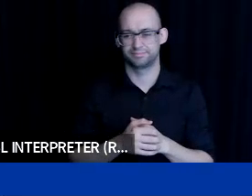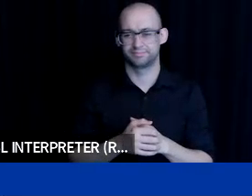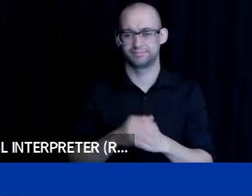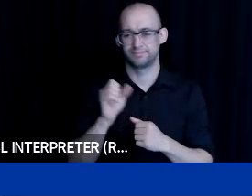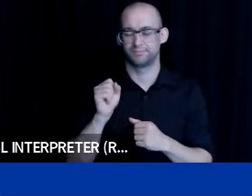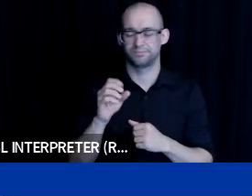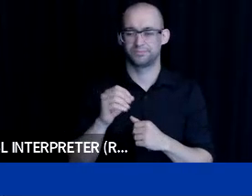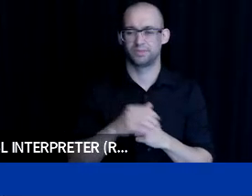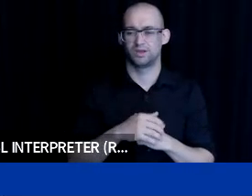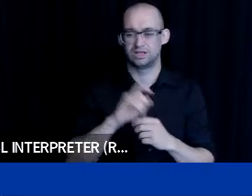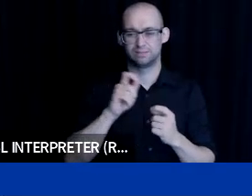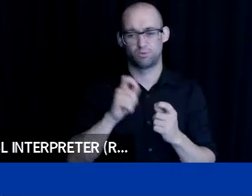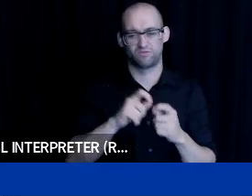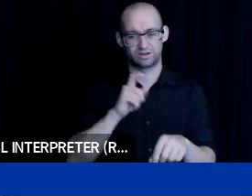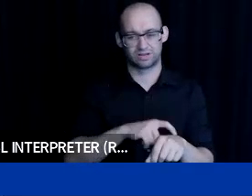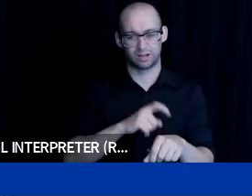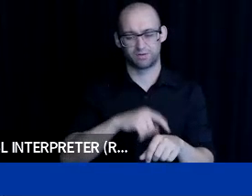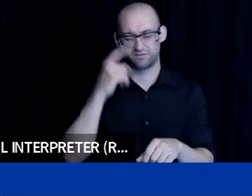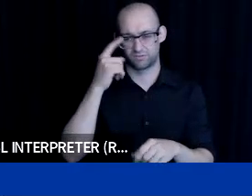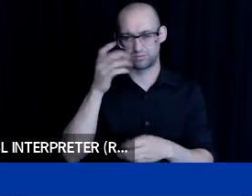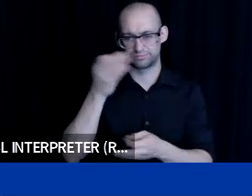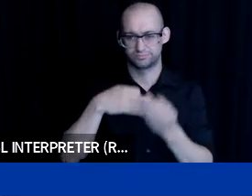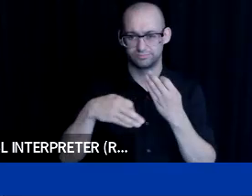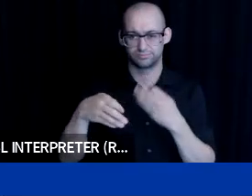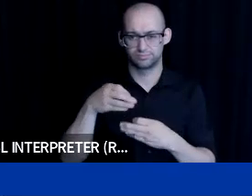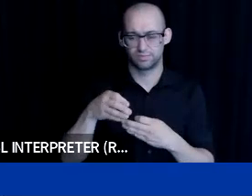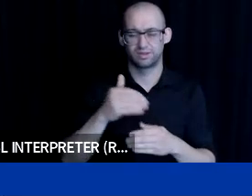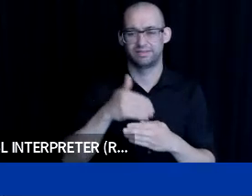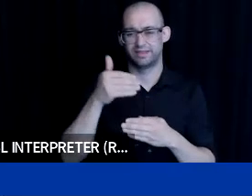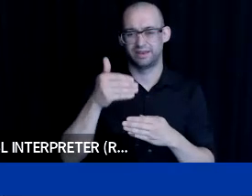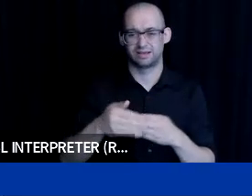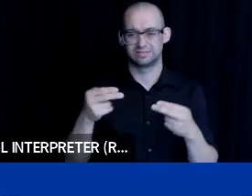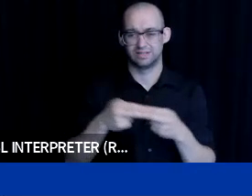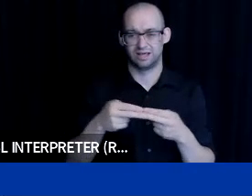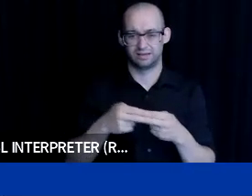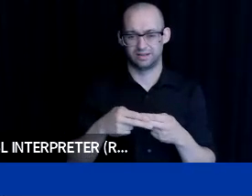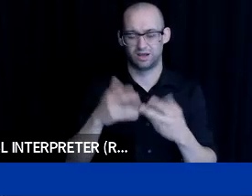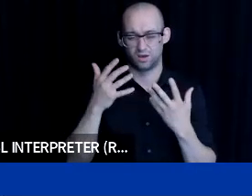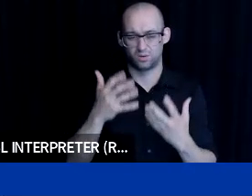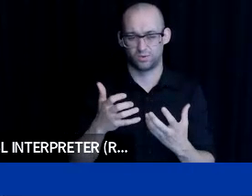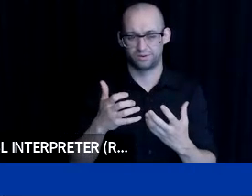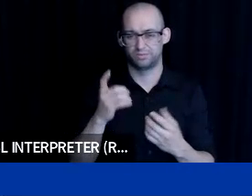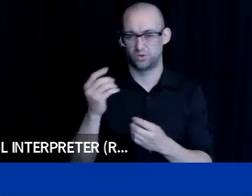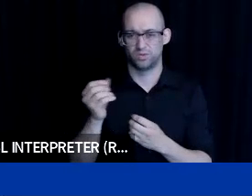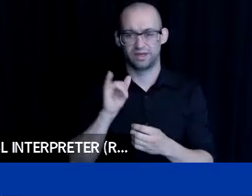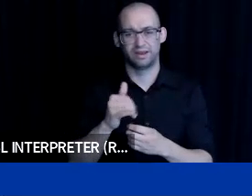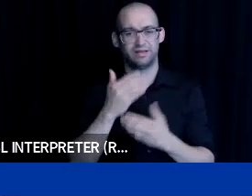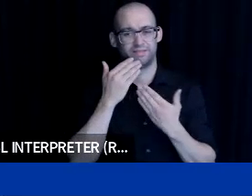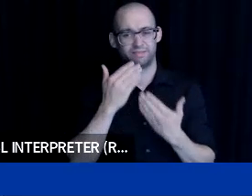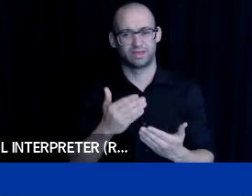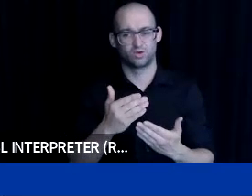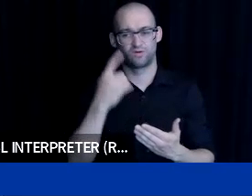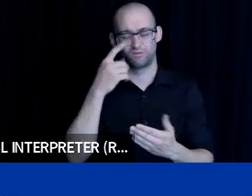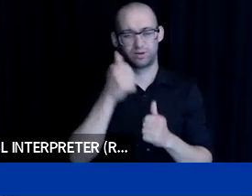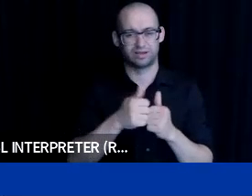it's a perfect time to transition to our next slide. Before we do that, I really want to thank those of you who took a